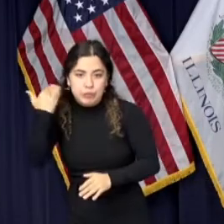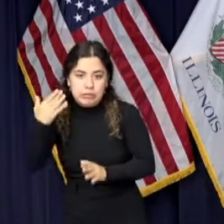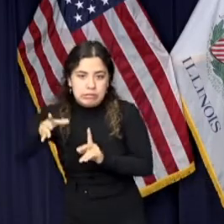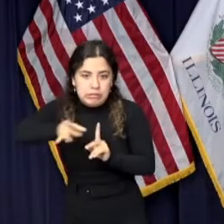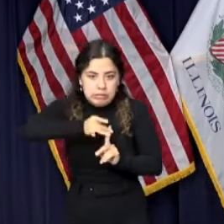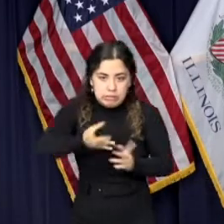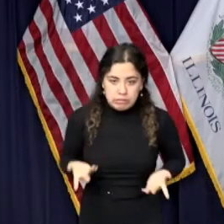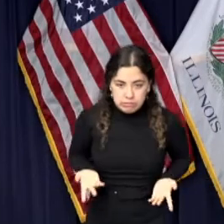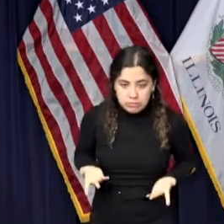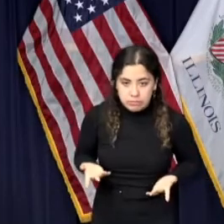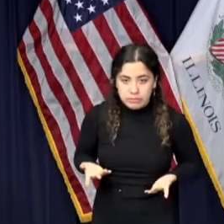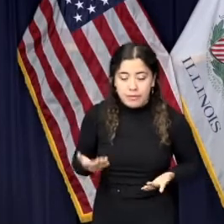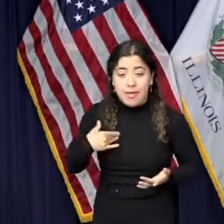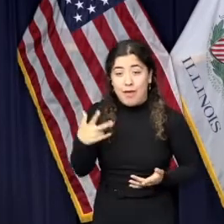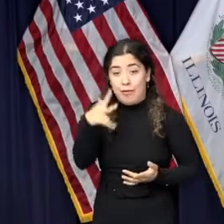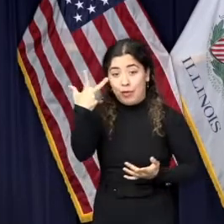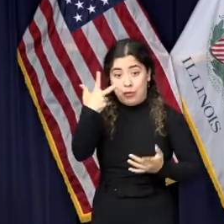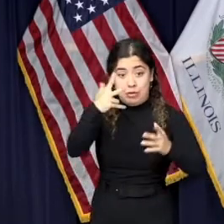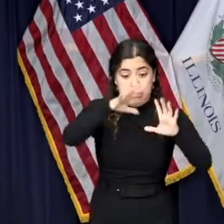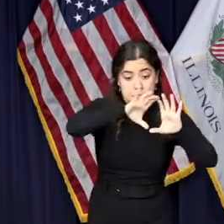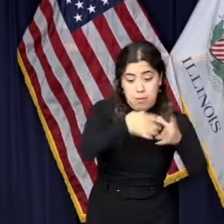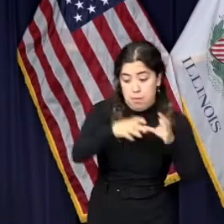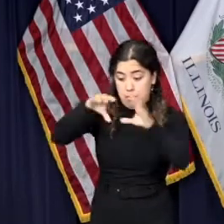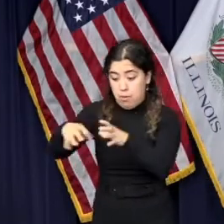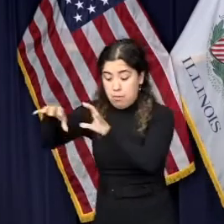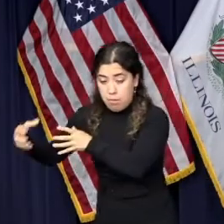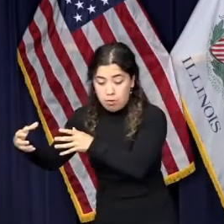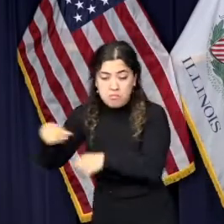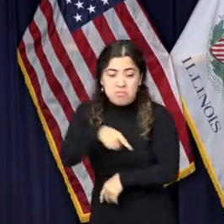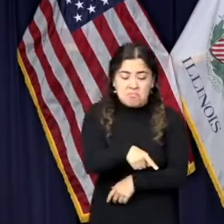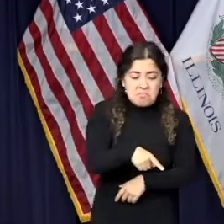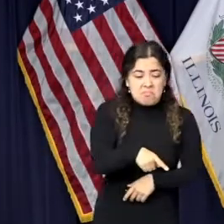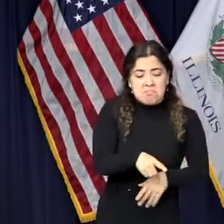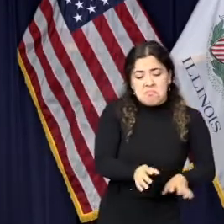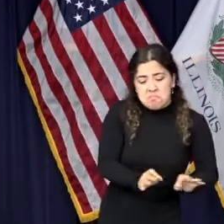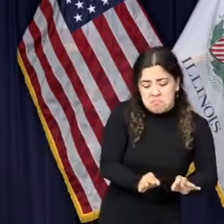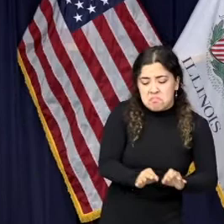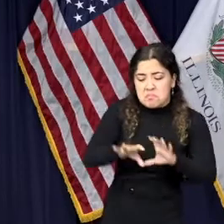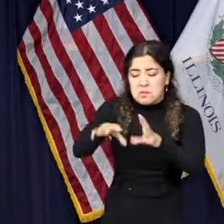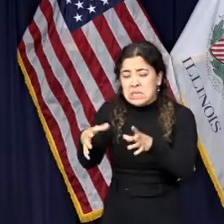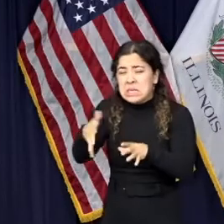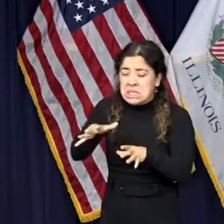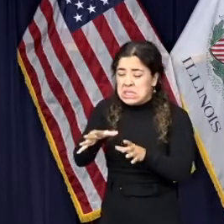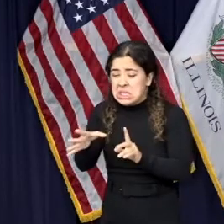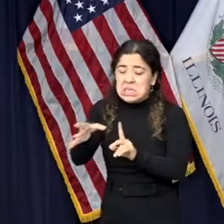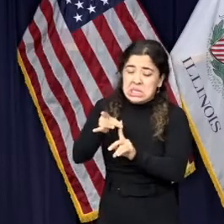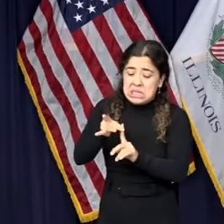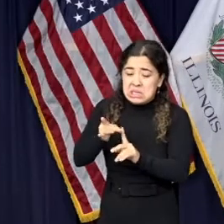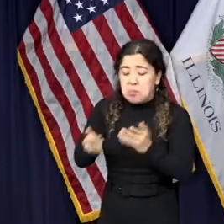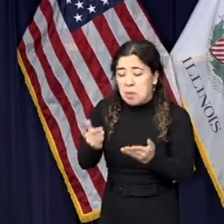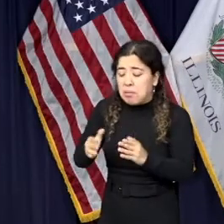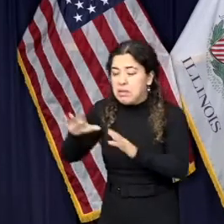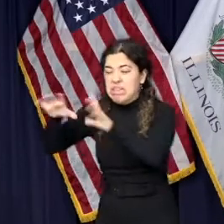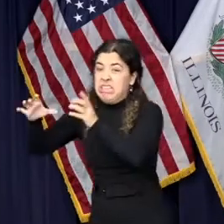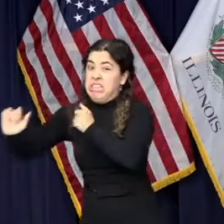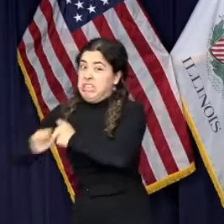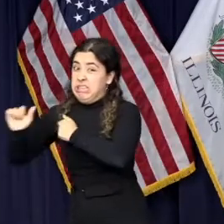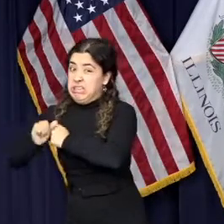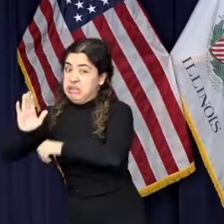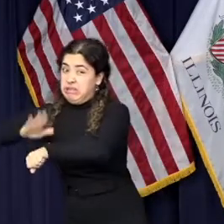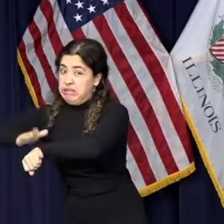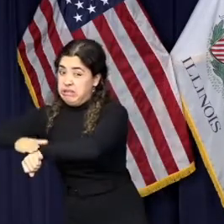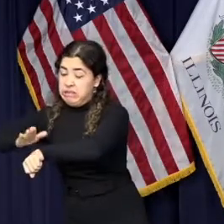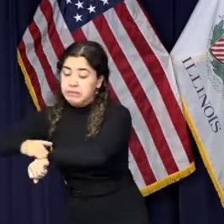three overarching risk levels: lower, medium, and higher. Think of these guidelines like a